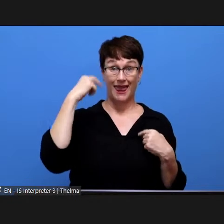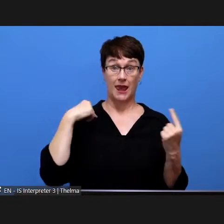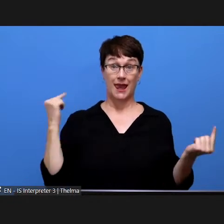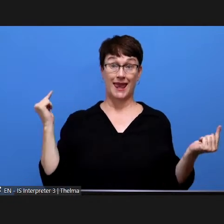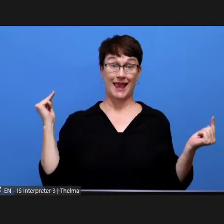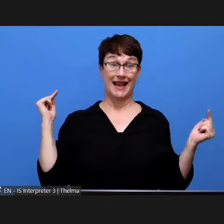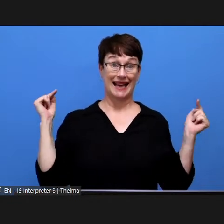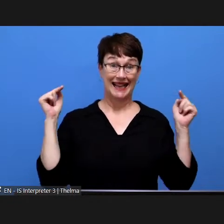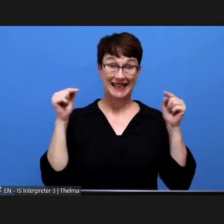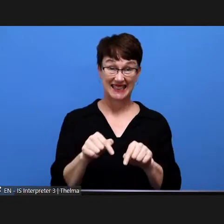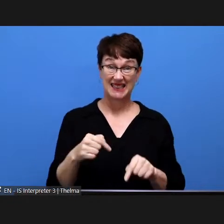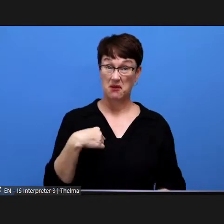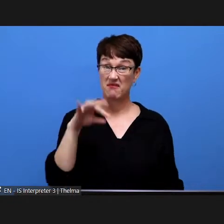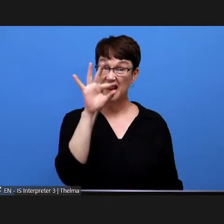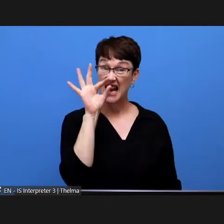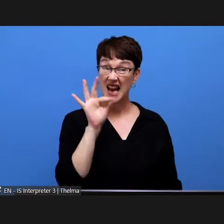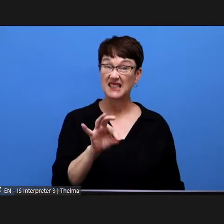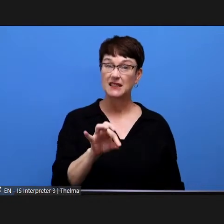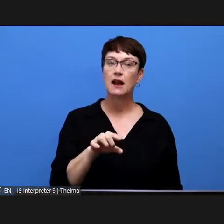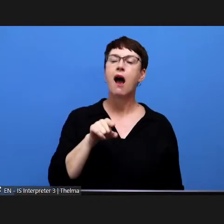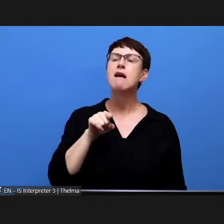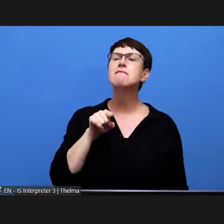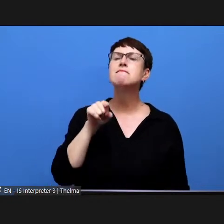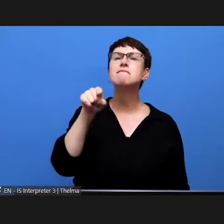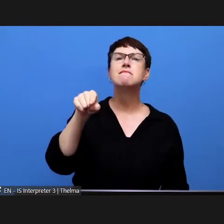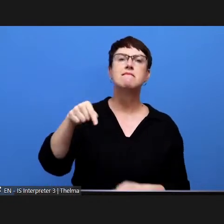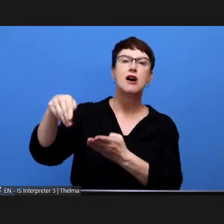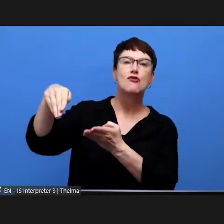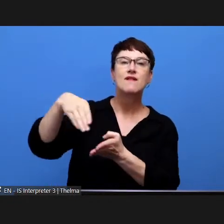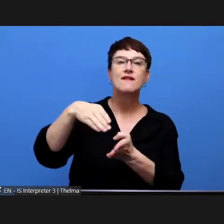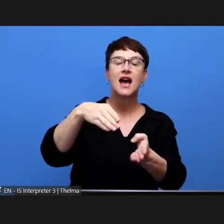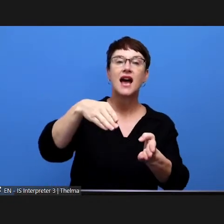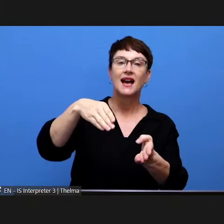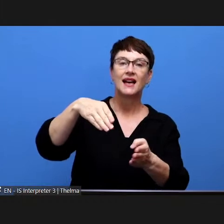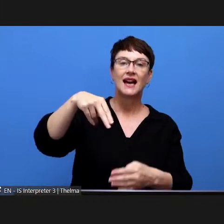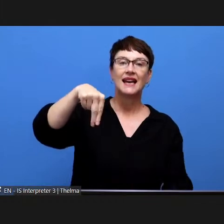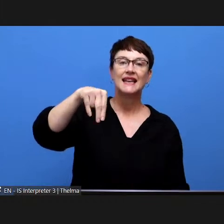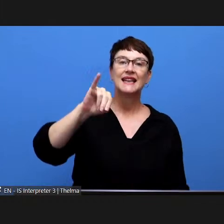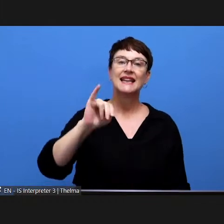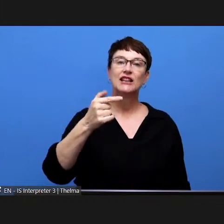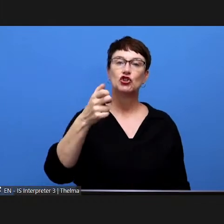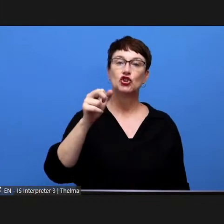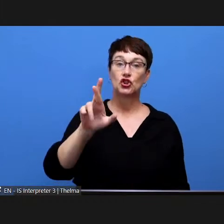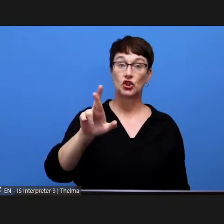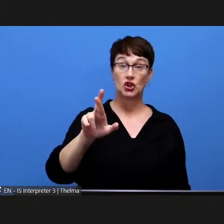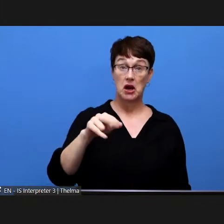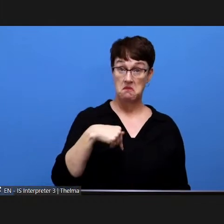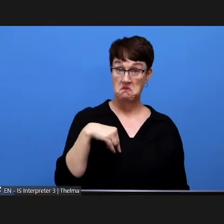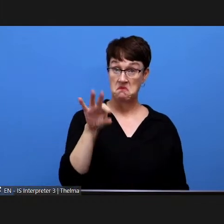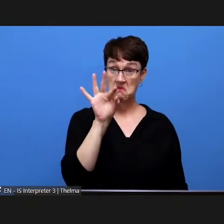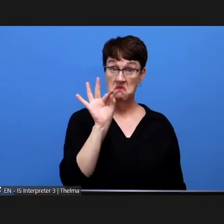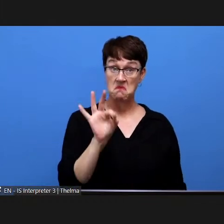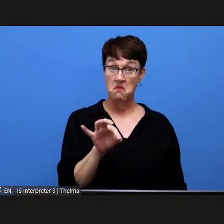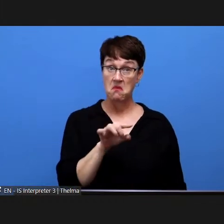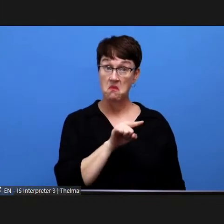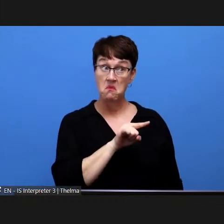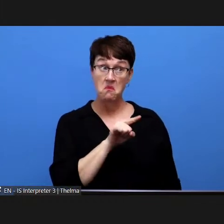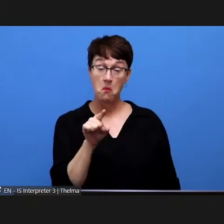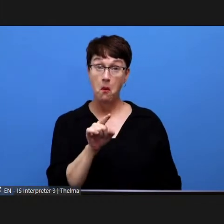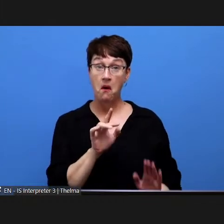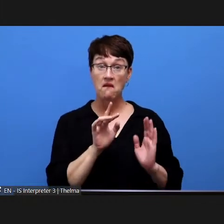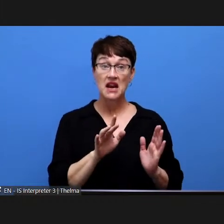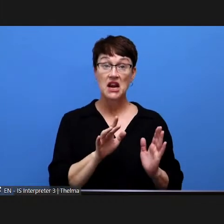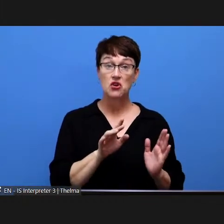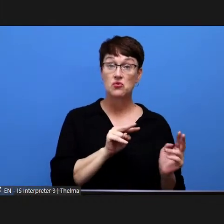local housing, the disarticulated structure of houses? Have you taken a reference to the city